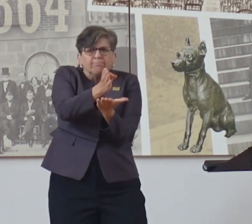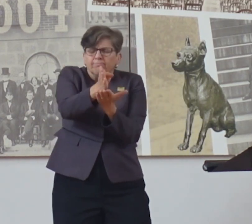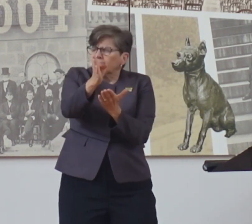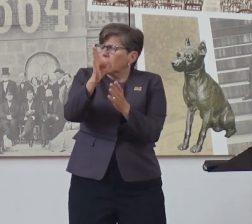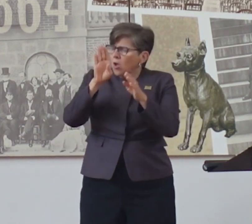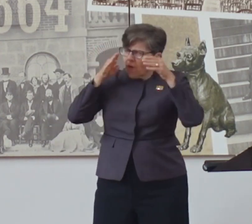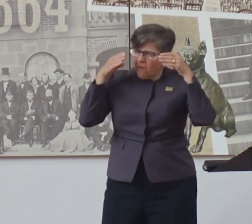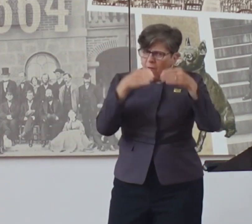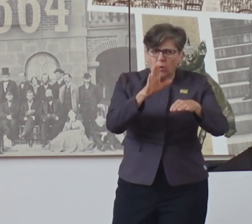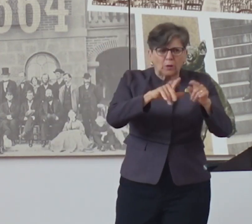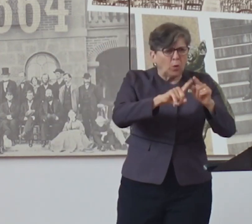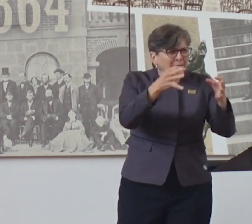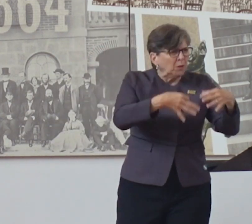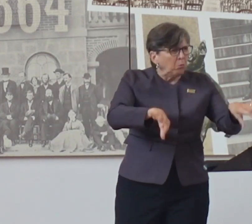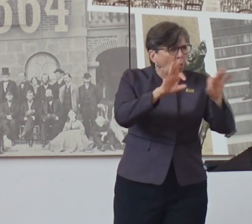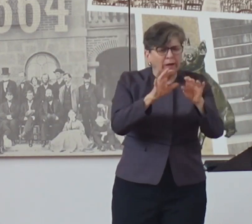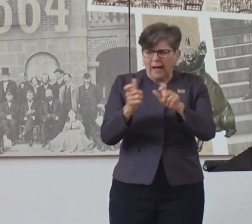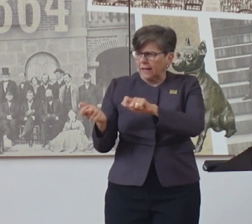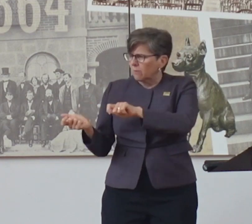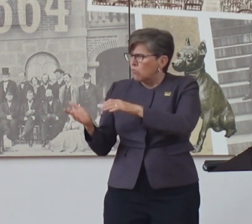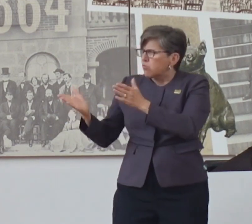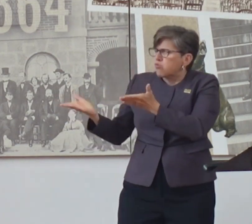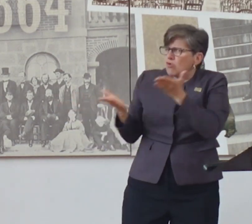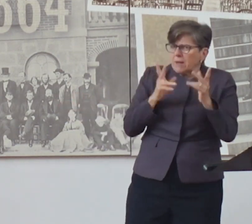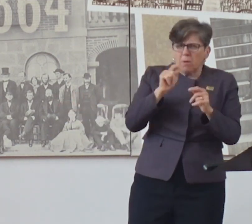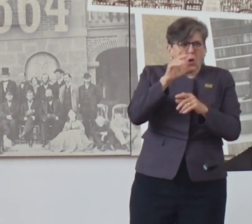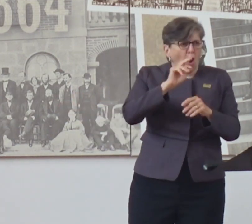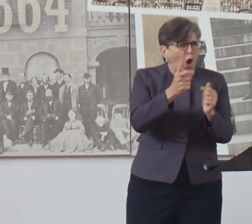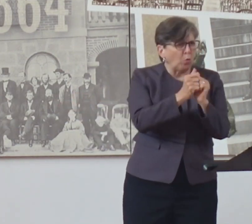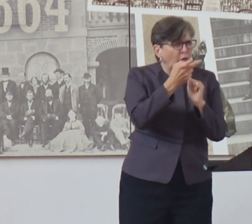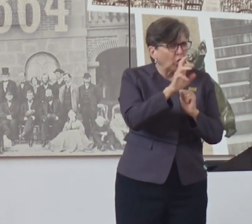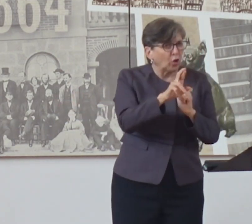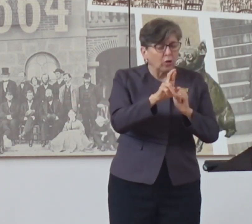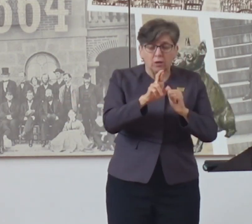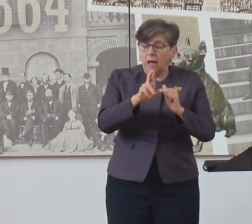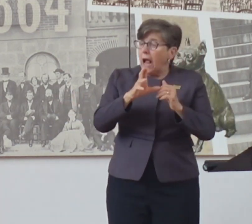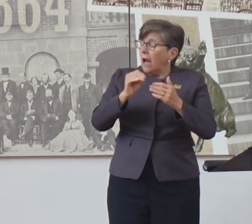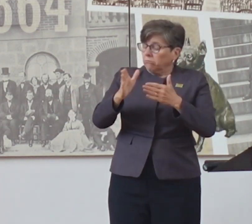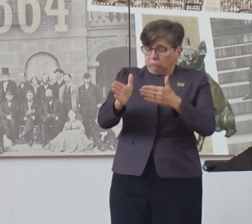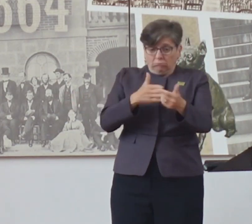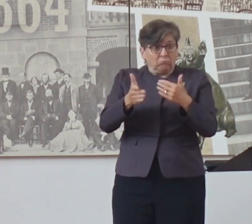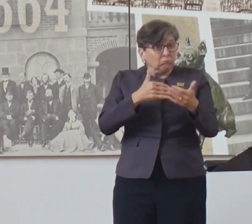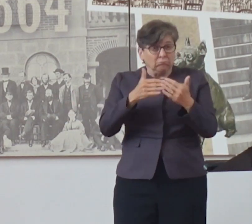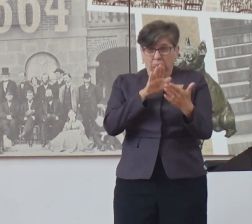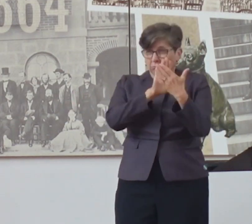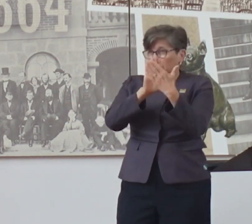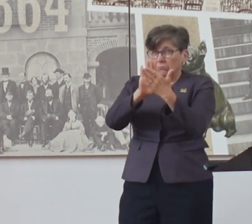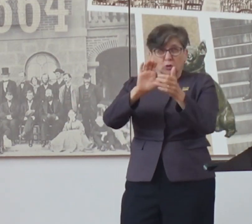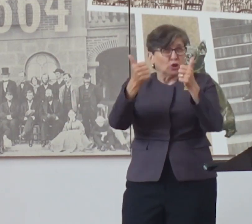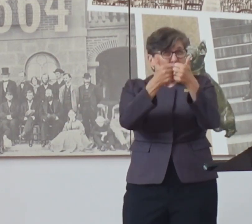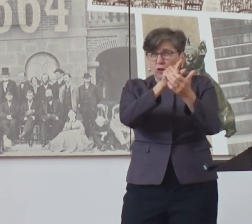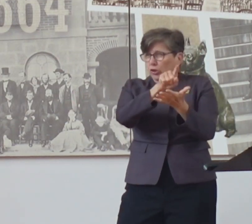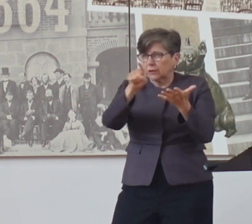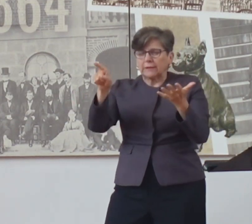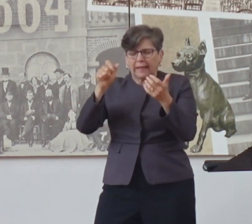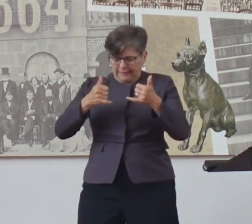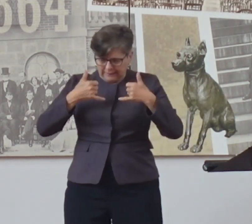ability to navigate all sides of the story, to know it was important to bring people along with her, despite the number of challenges